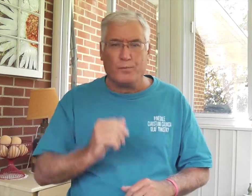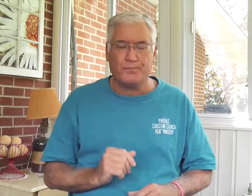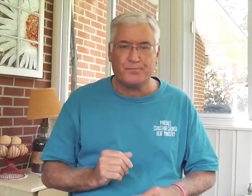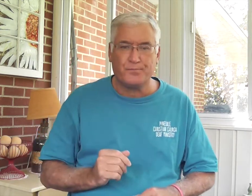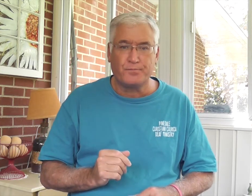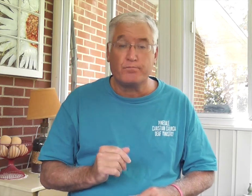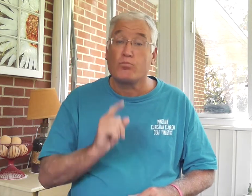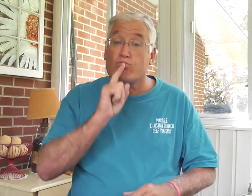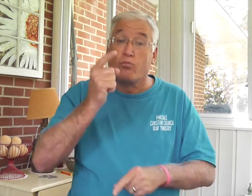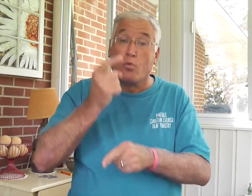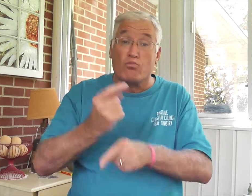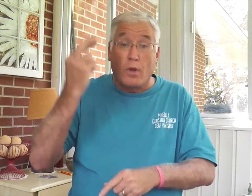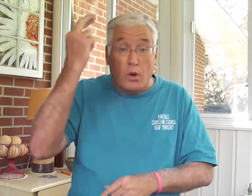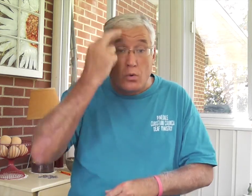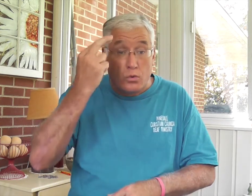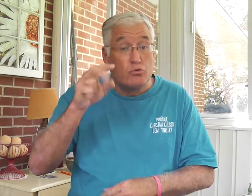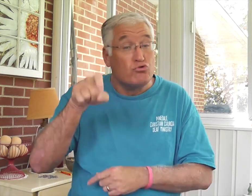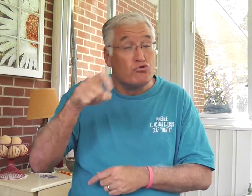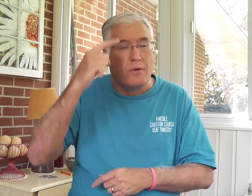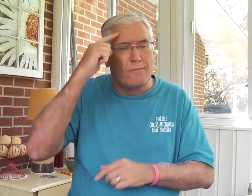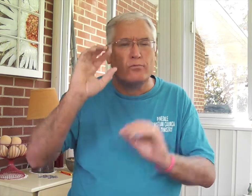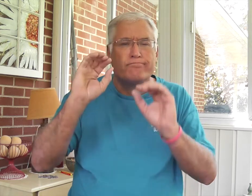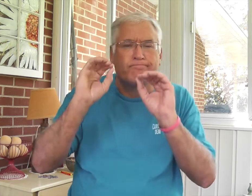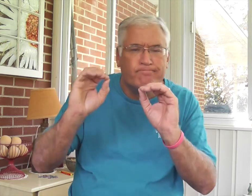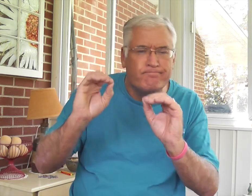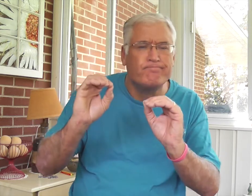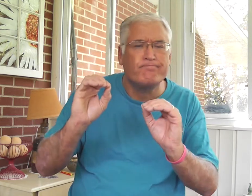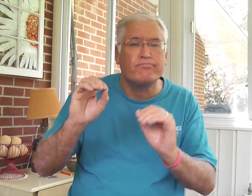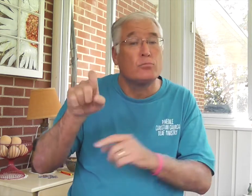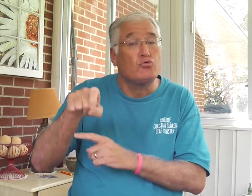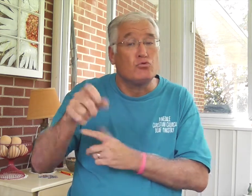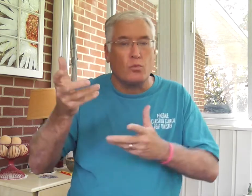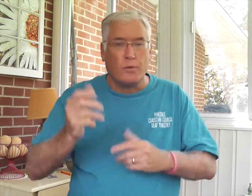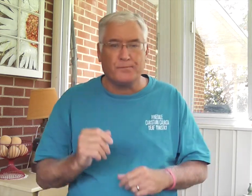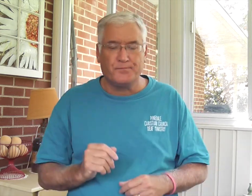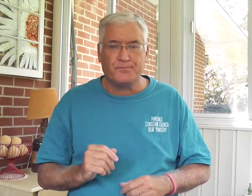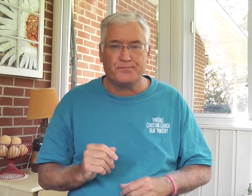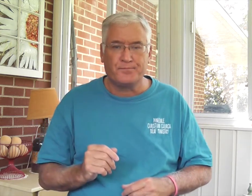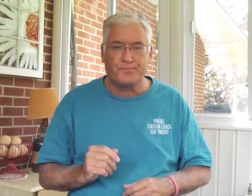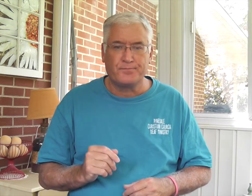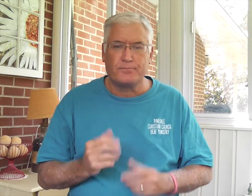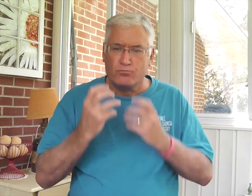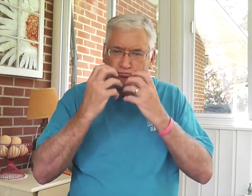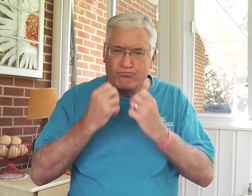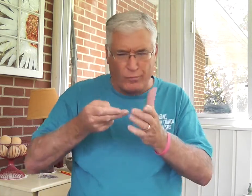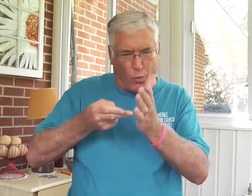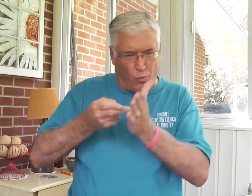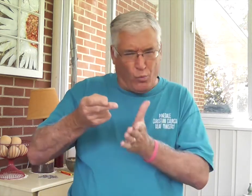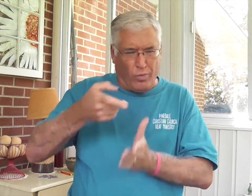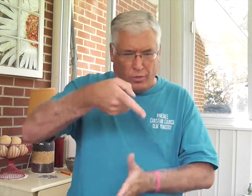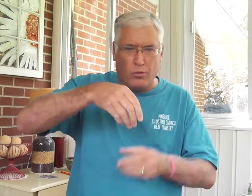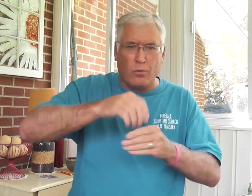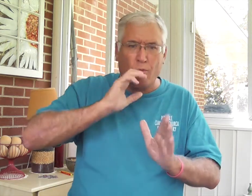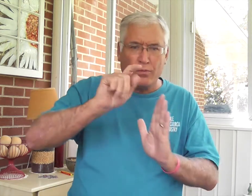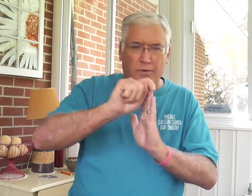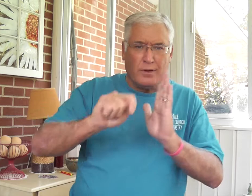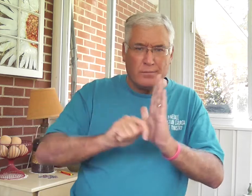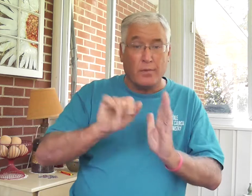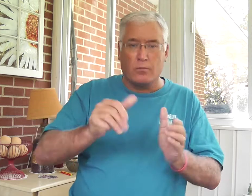of the Old Testament was wrong. The right reason should be teaching teaching that they cherish the